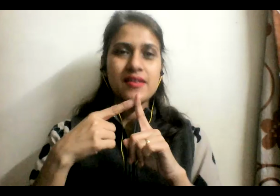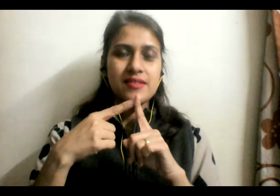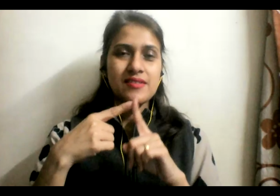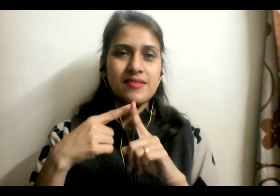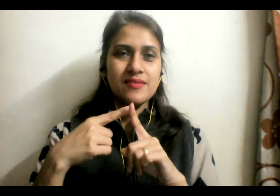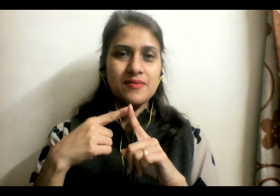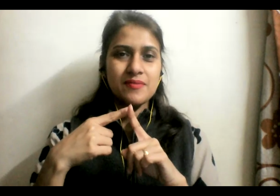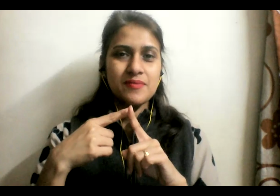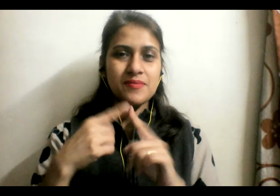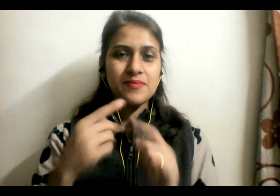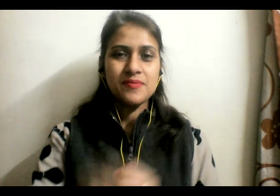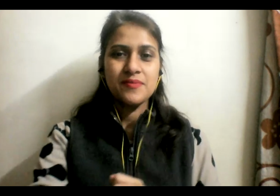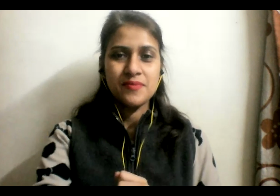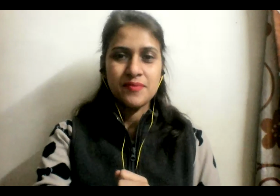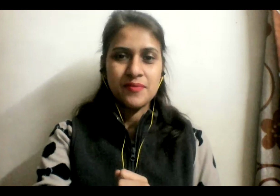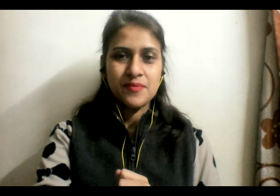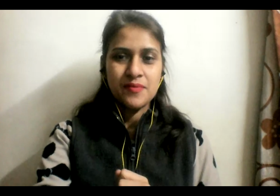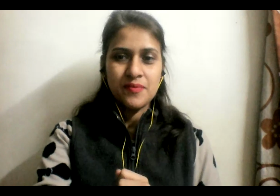to let.